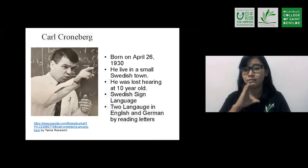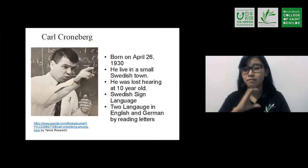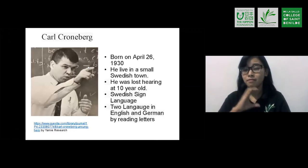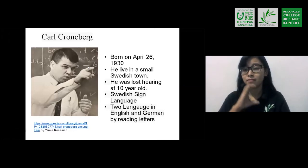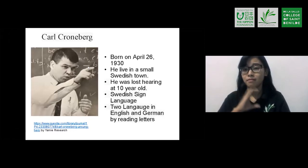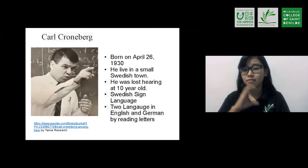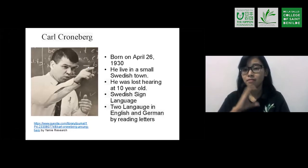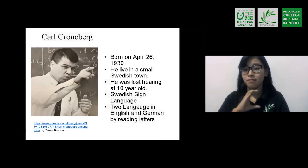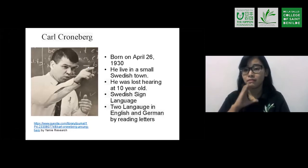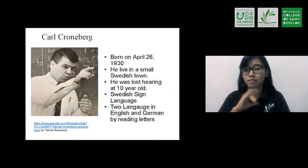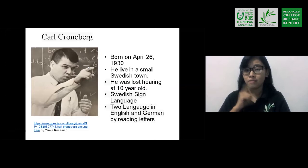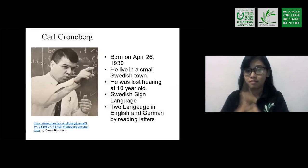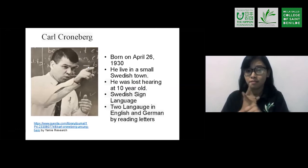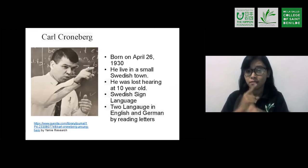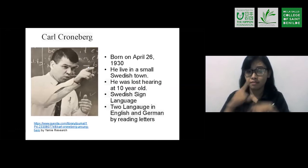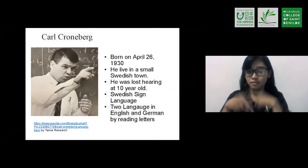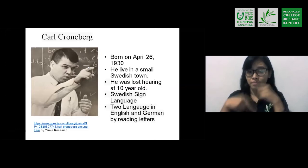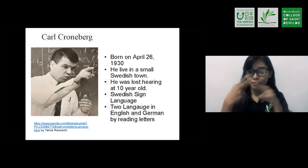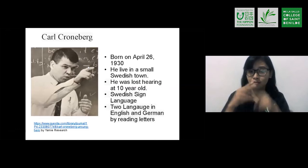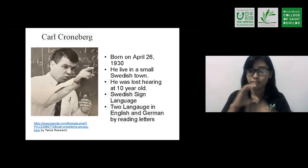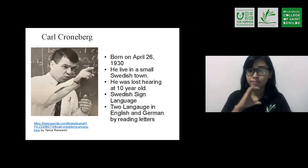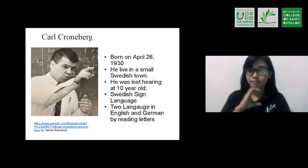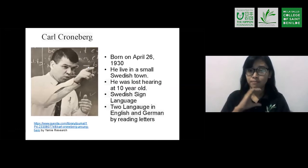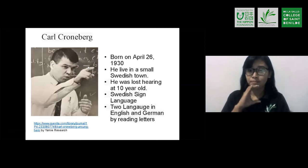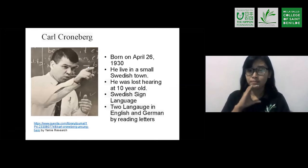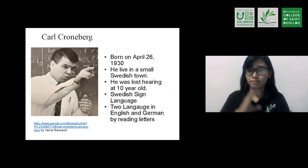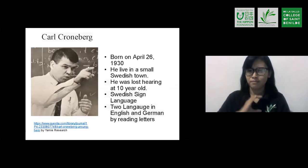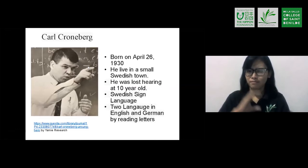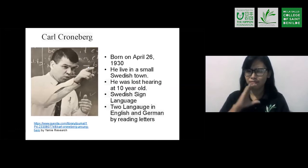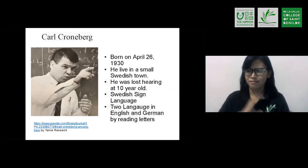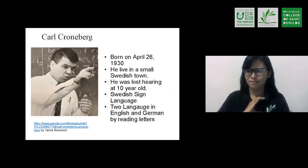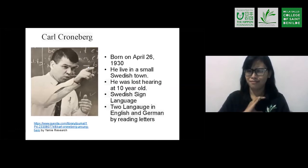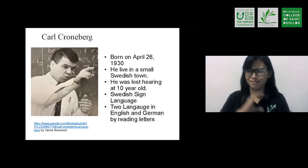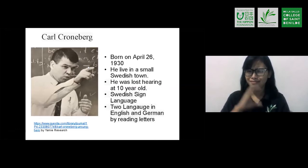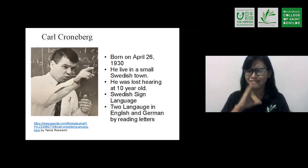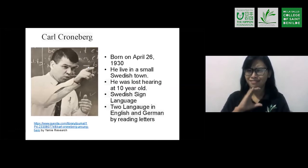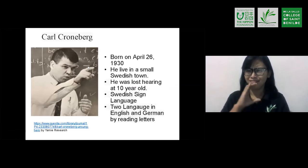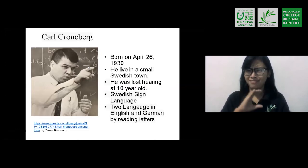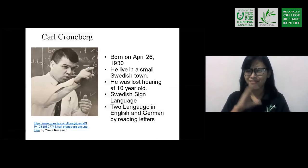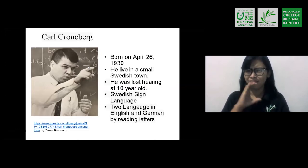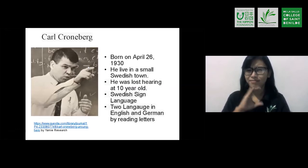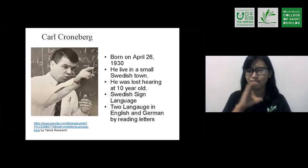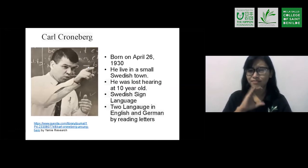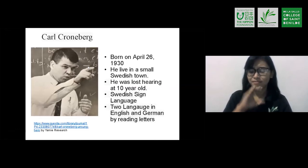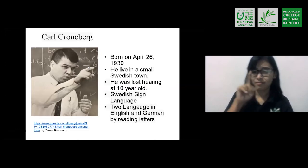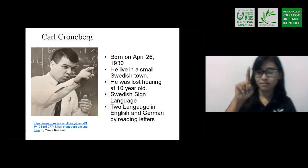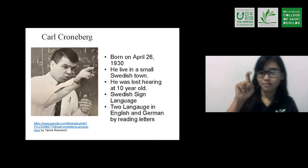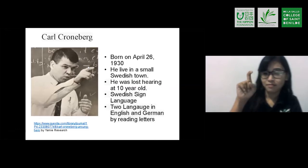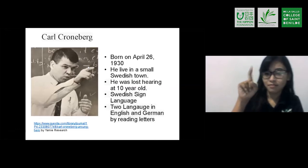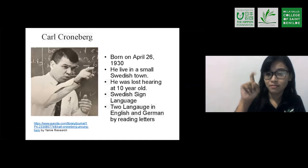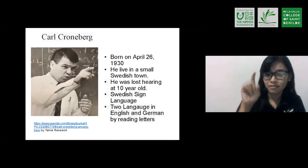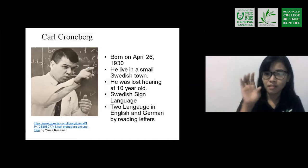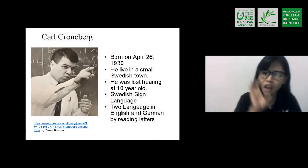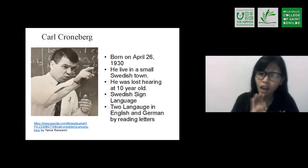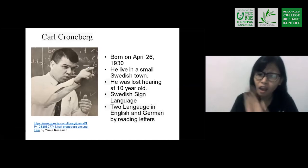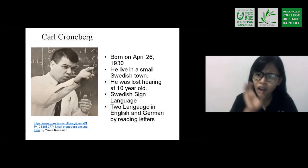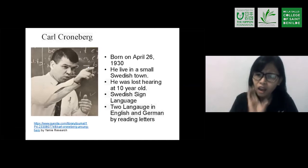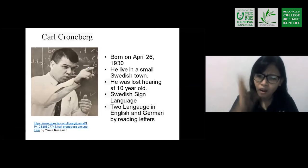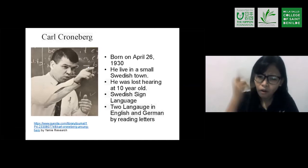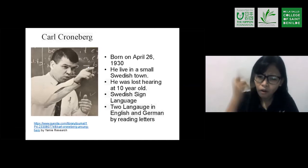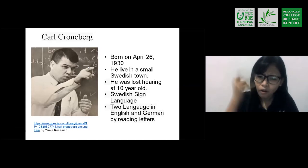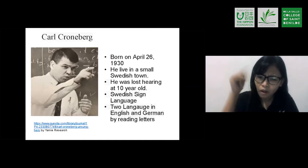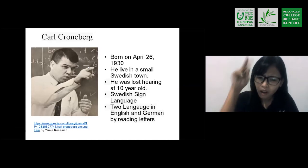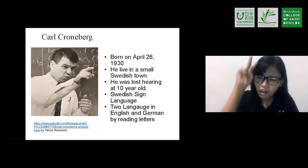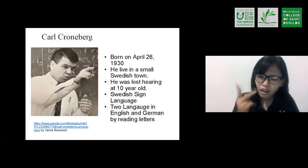This is his name sign, if I'm correct, right? That's his name sign? I think I so. believe it's like this. Okay. Was that